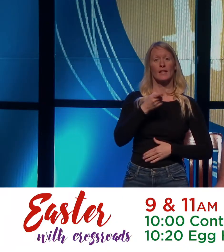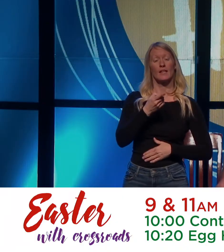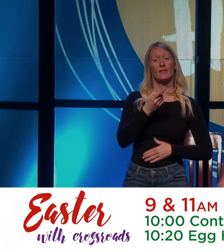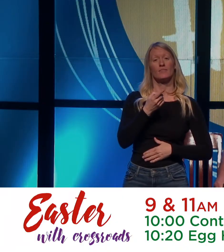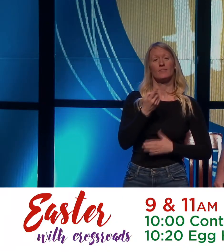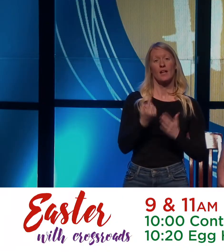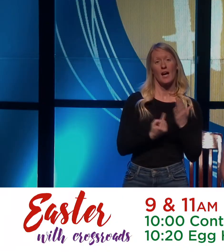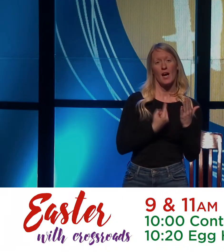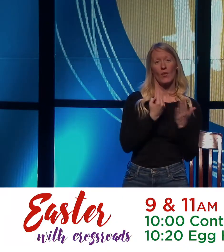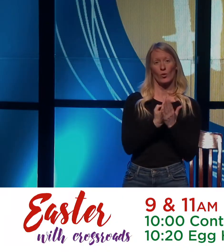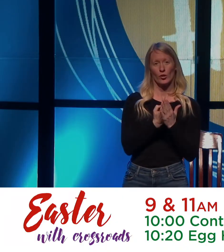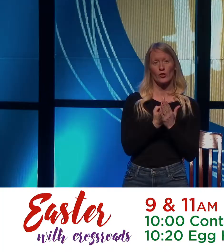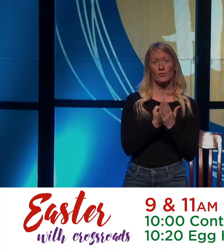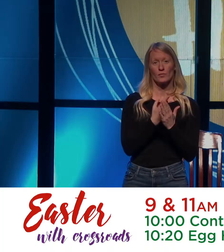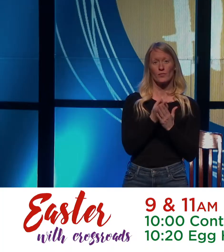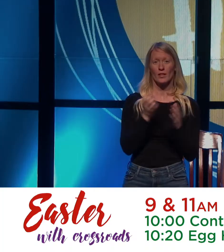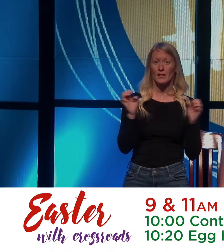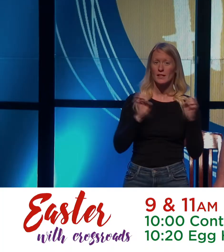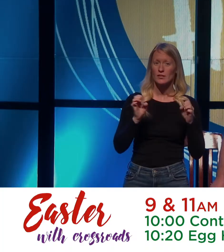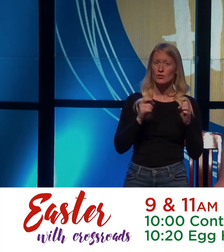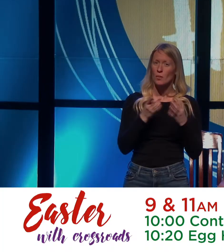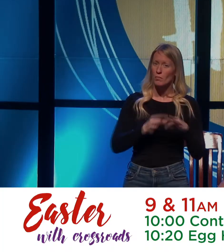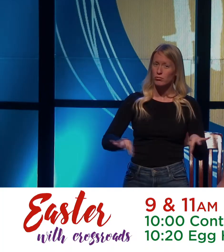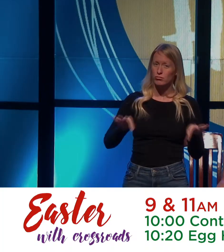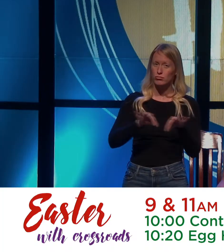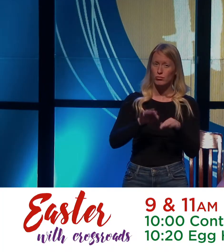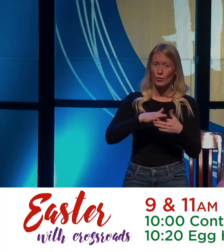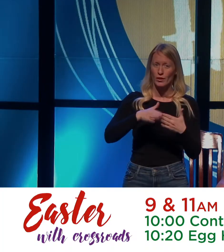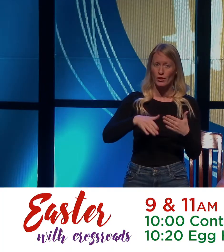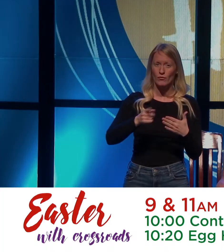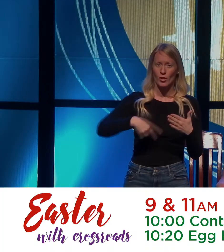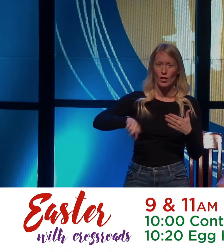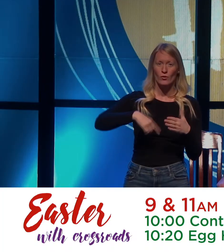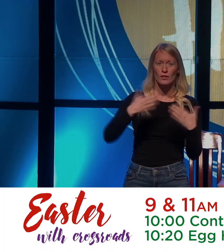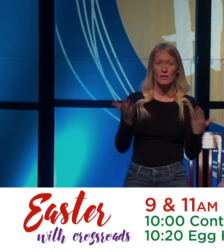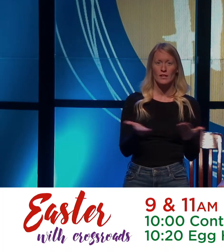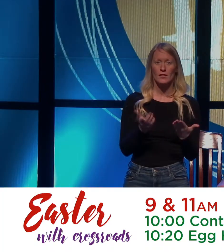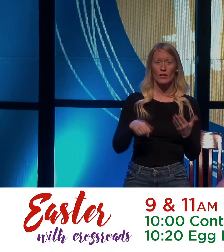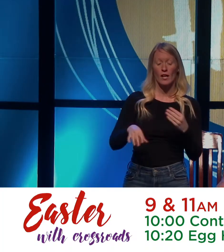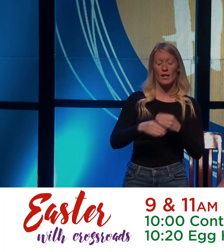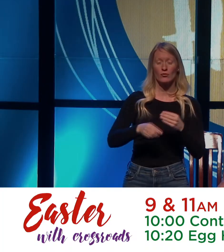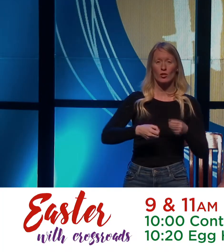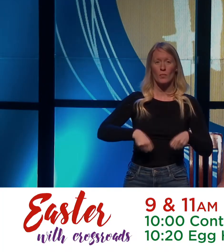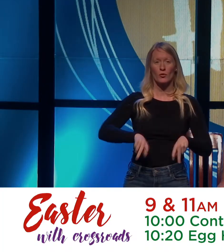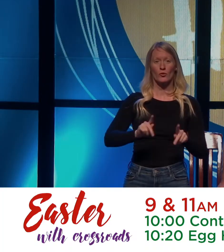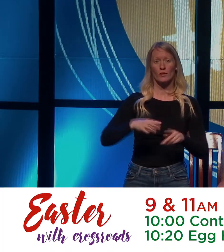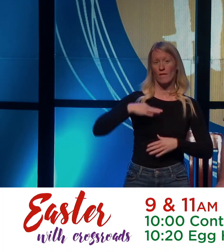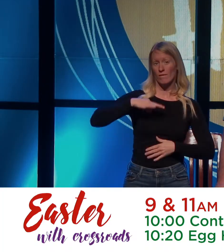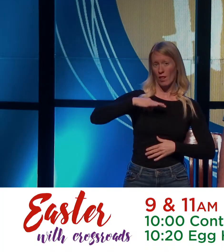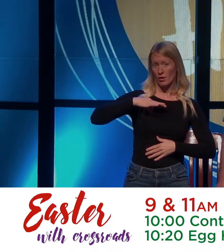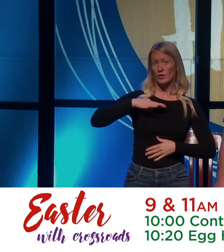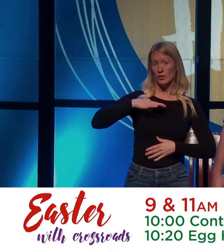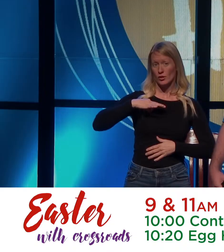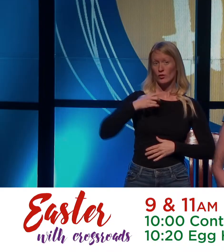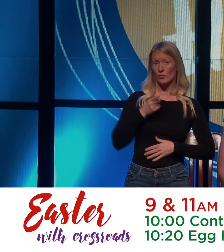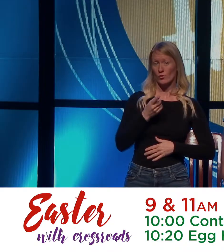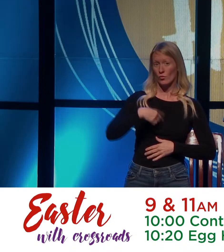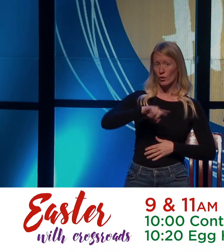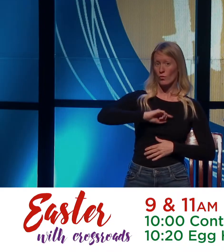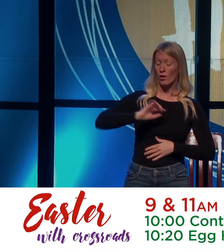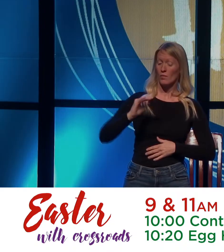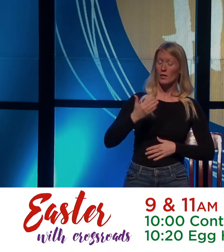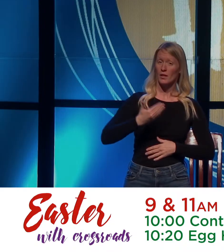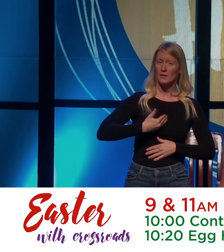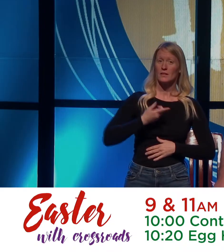with Easter being such a big weekend around here, there are a few extra opportunities to volunteer. And we